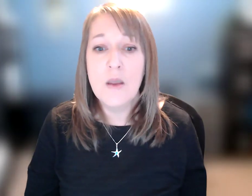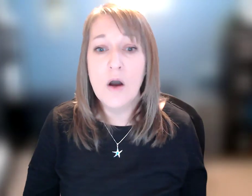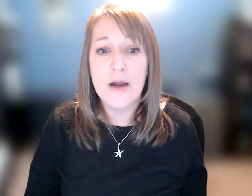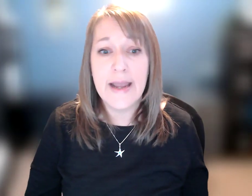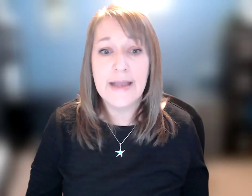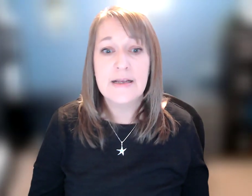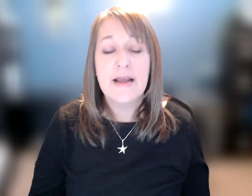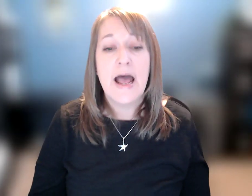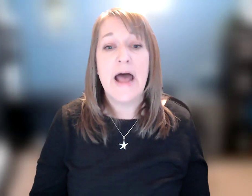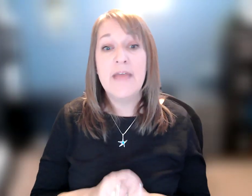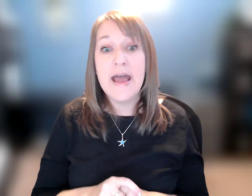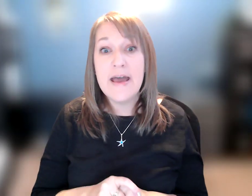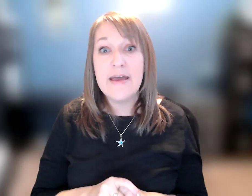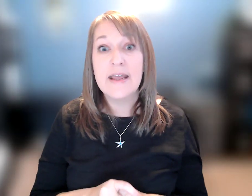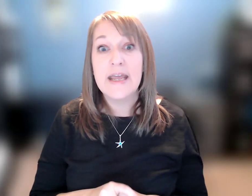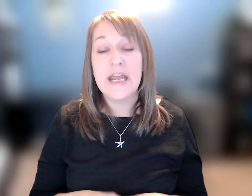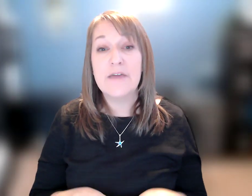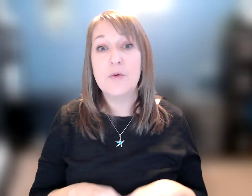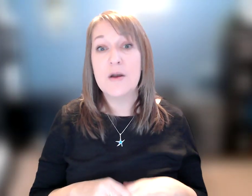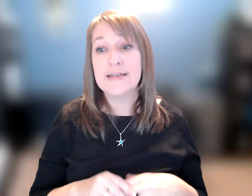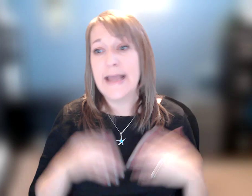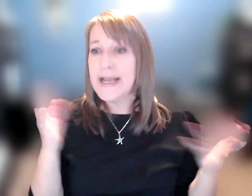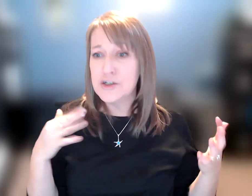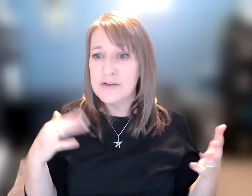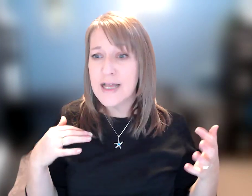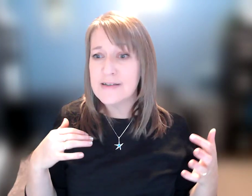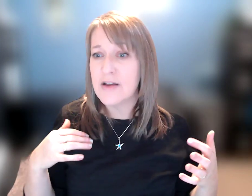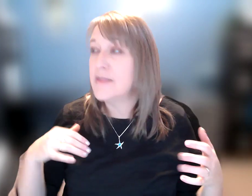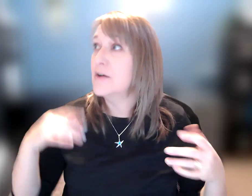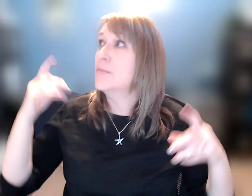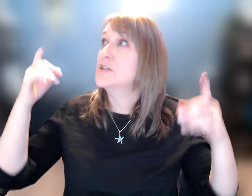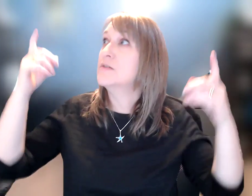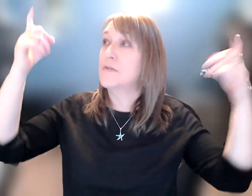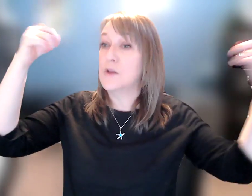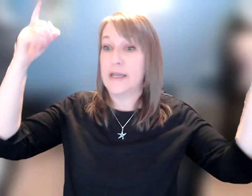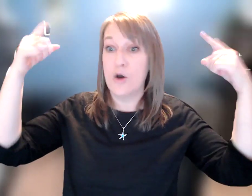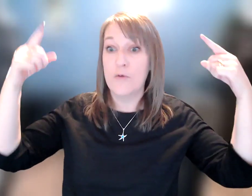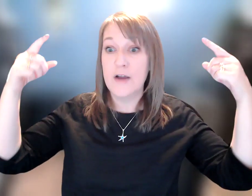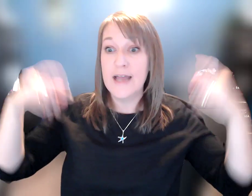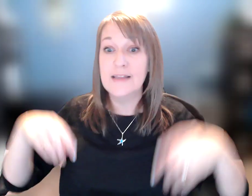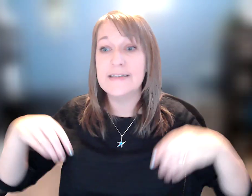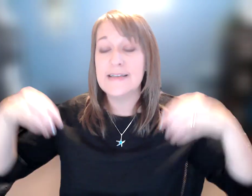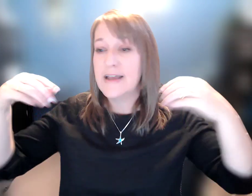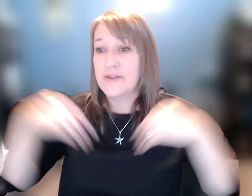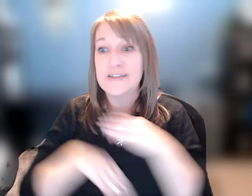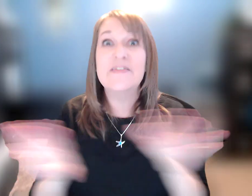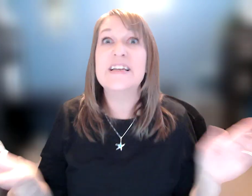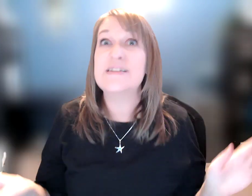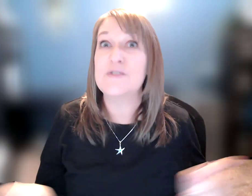All right. And then if you want to say, hey, turn the lights on, and there are a bunch of like overhead lights, there's even a different sign